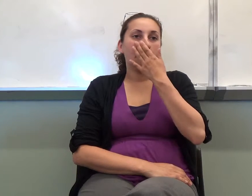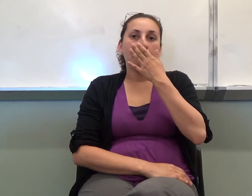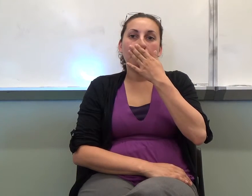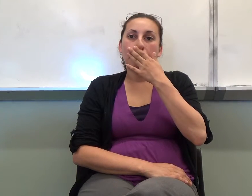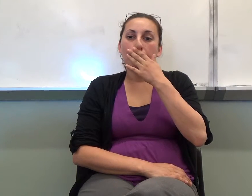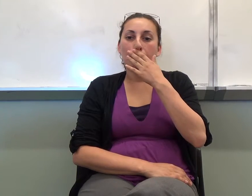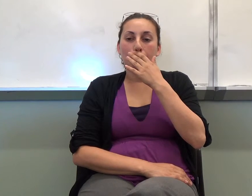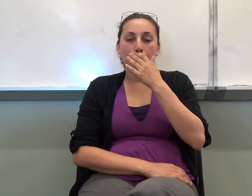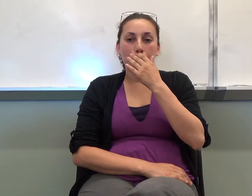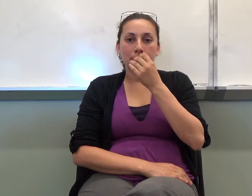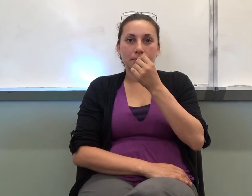Let's